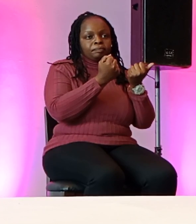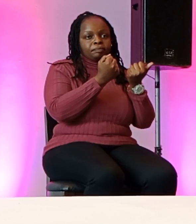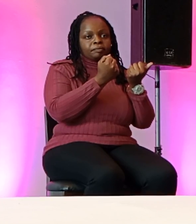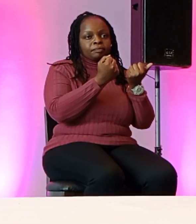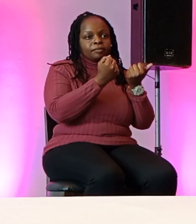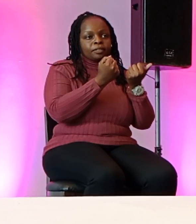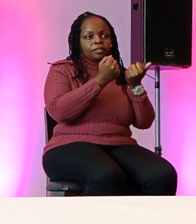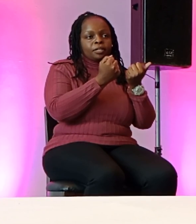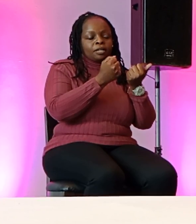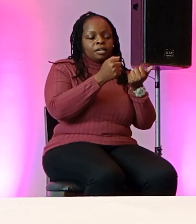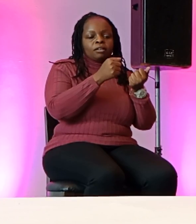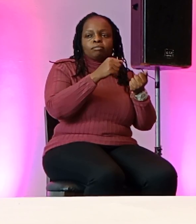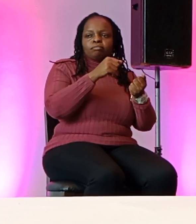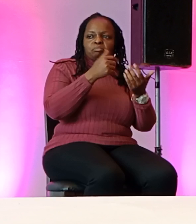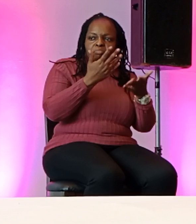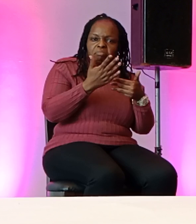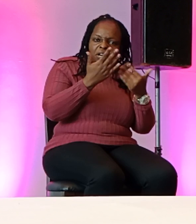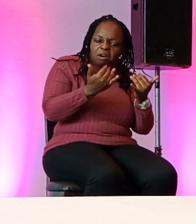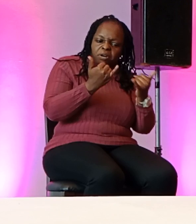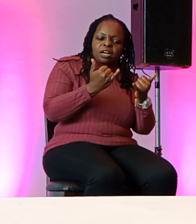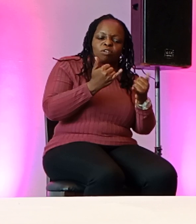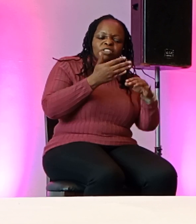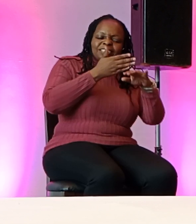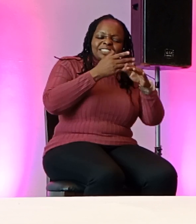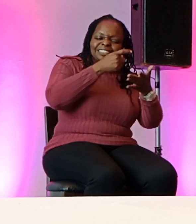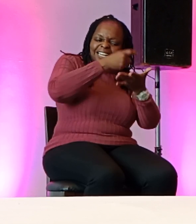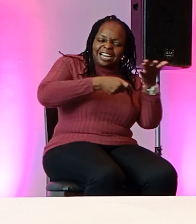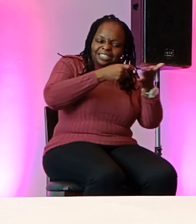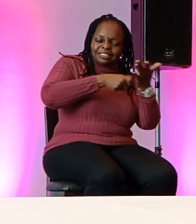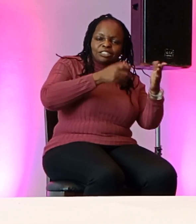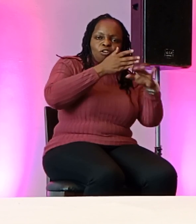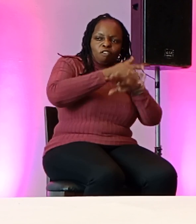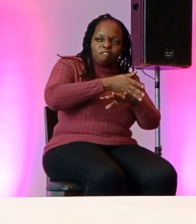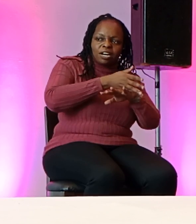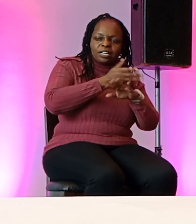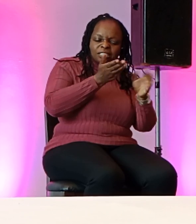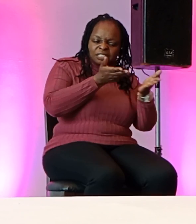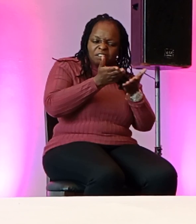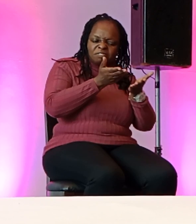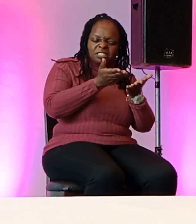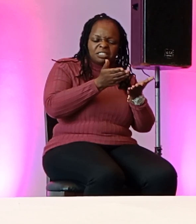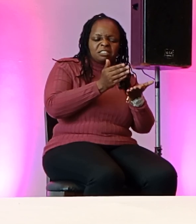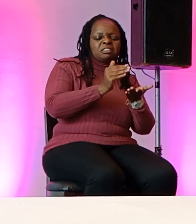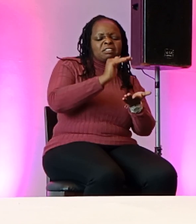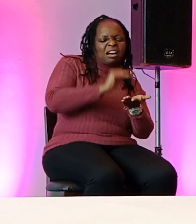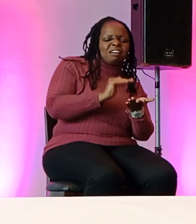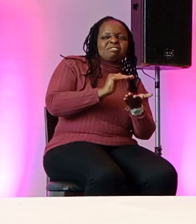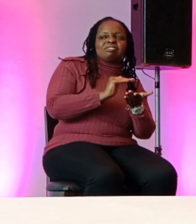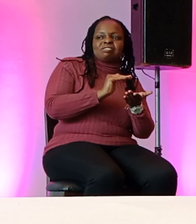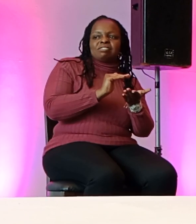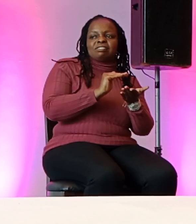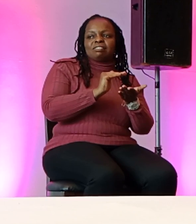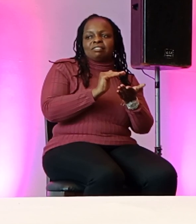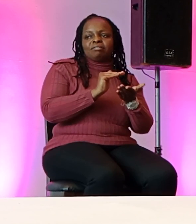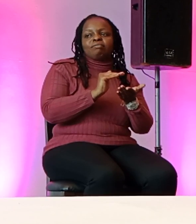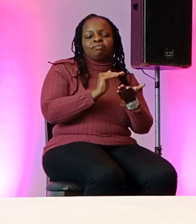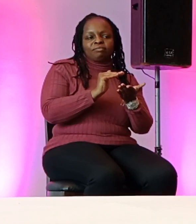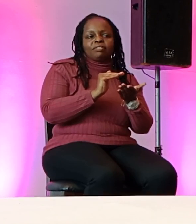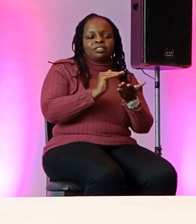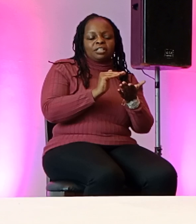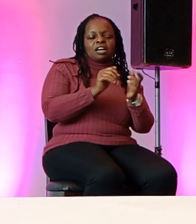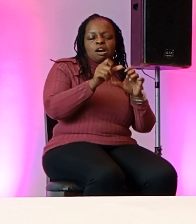That we are overtaxed and the service delivery is below par. Look at the issues